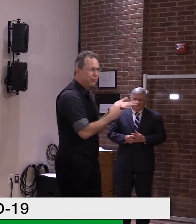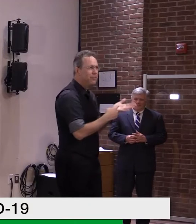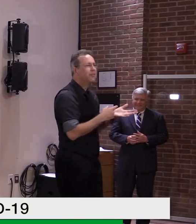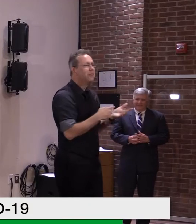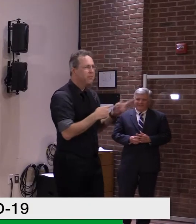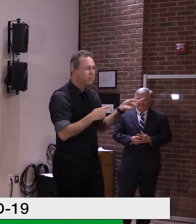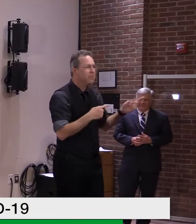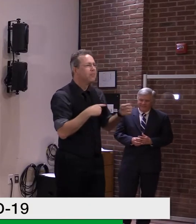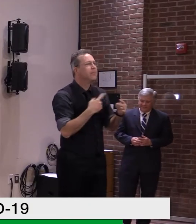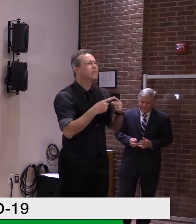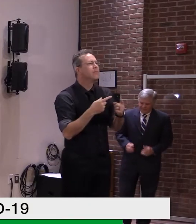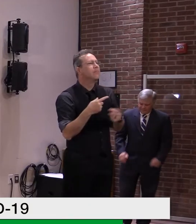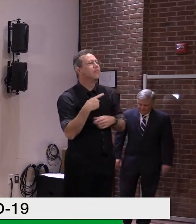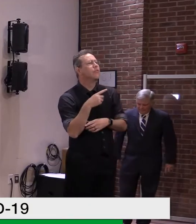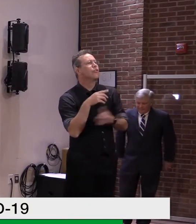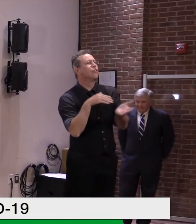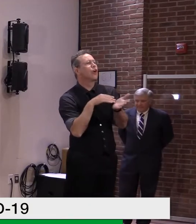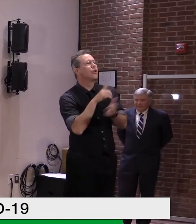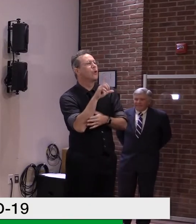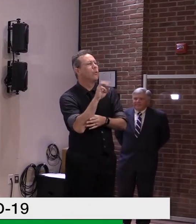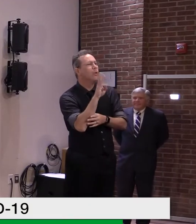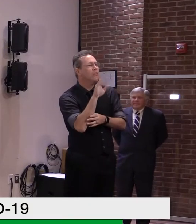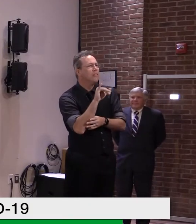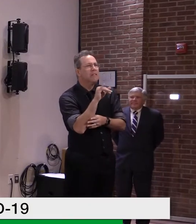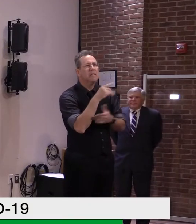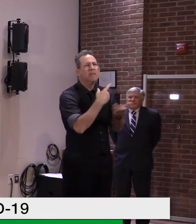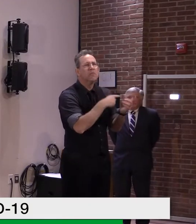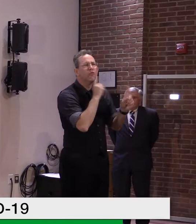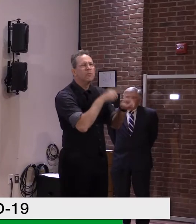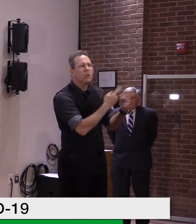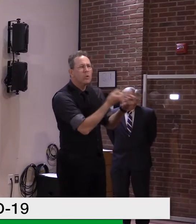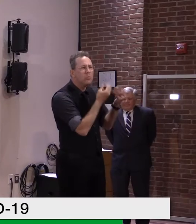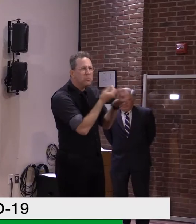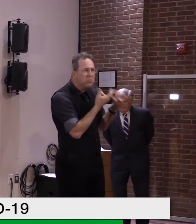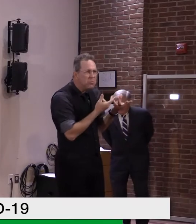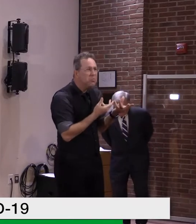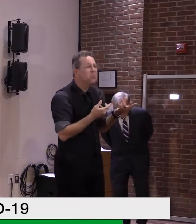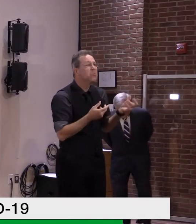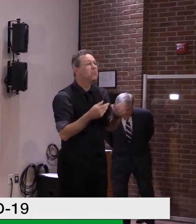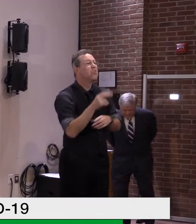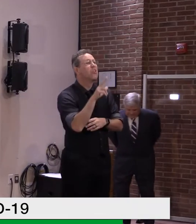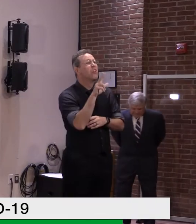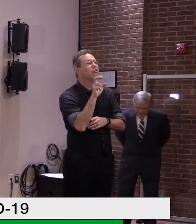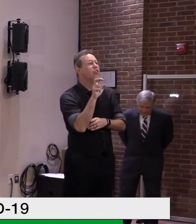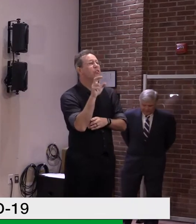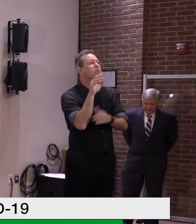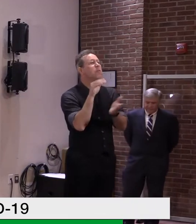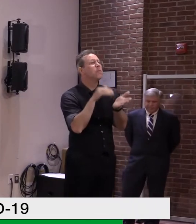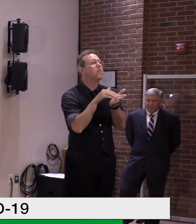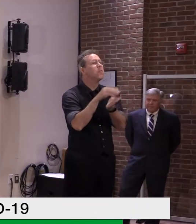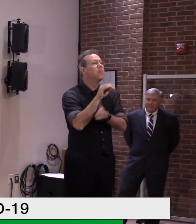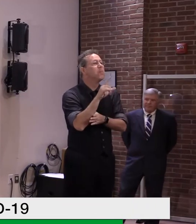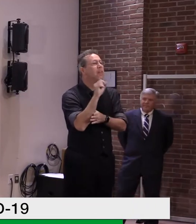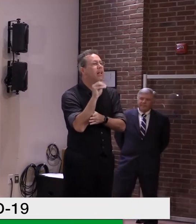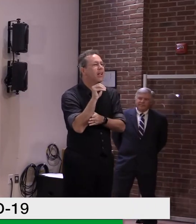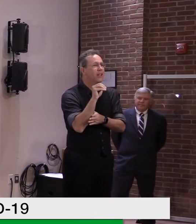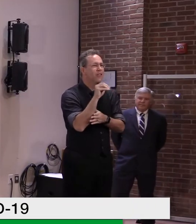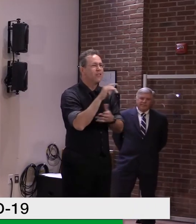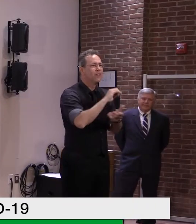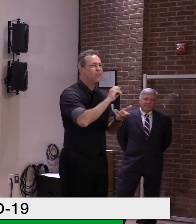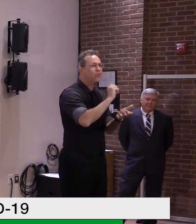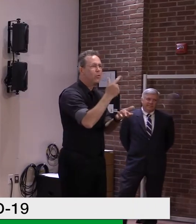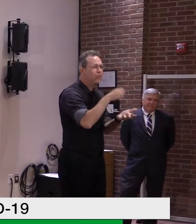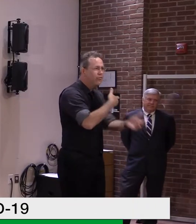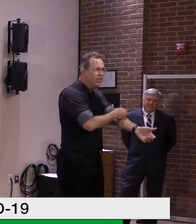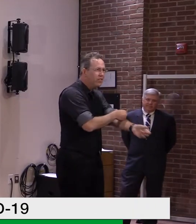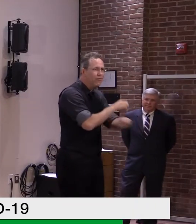country's continued progress, including the 300 million dose milestone. And also the case counts lower